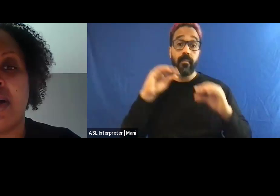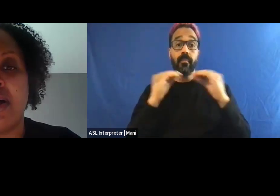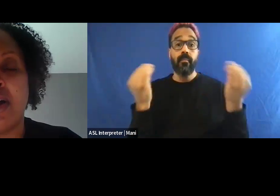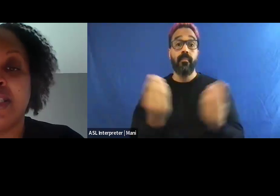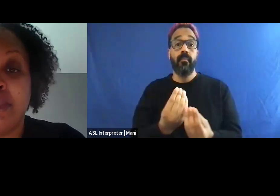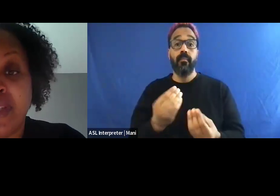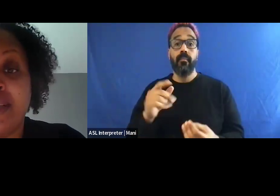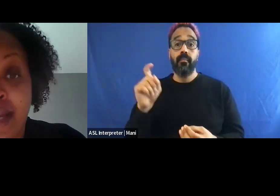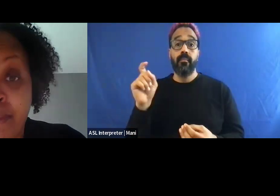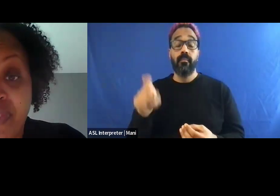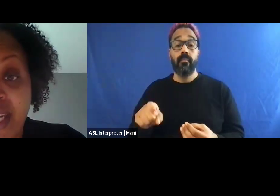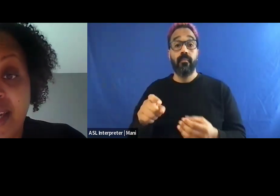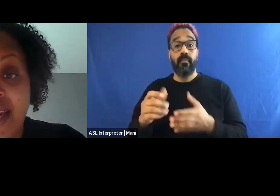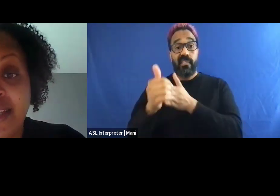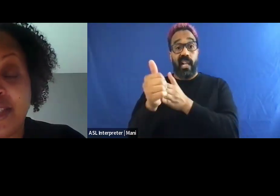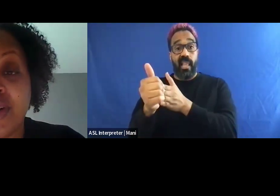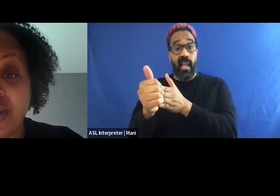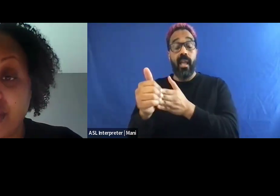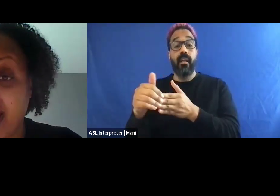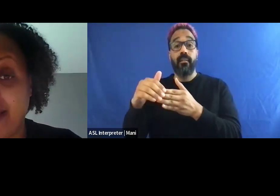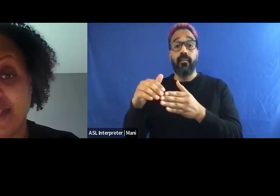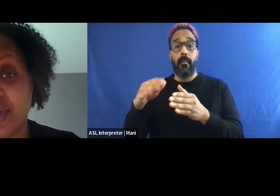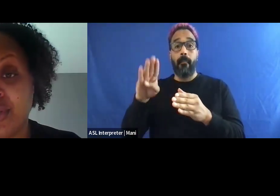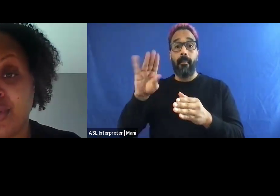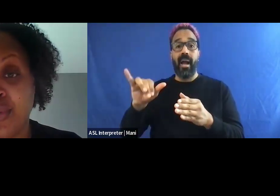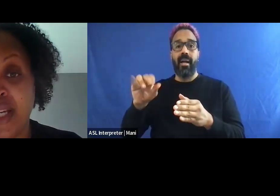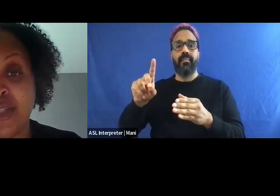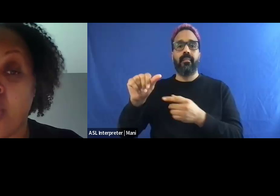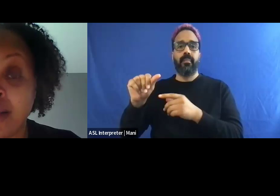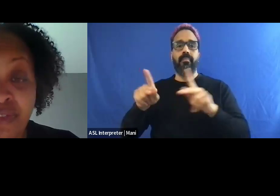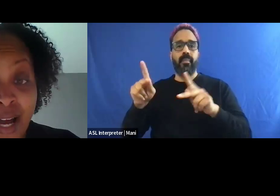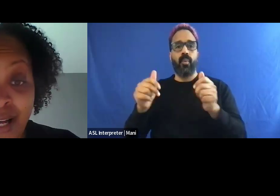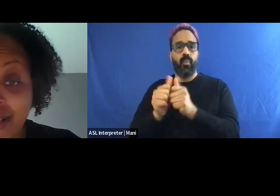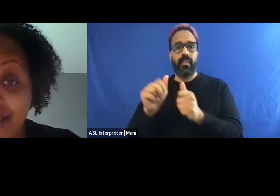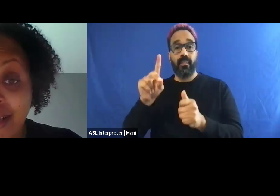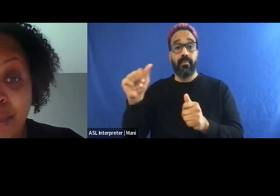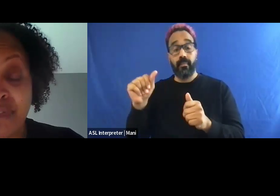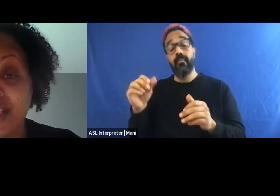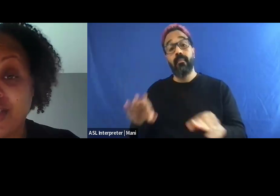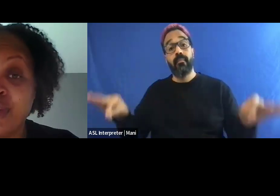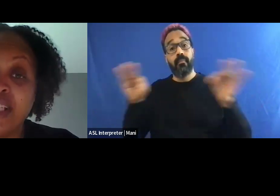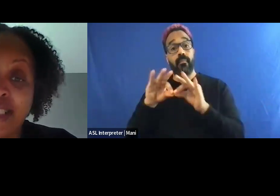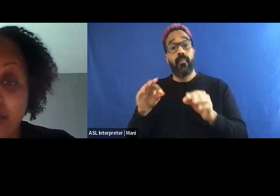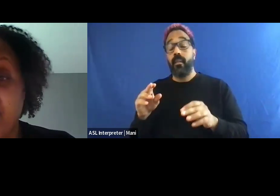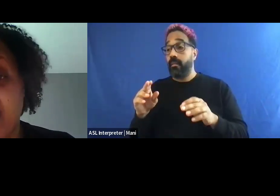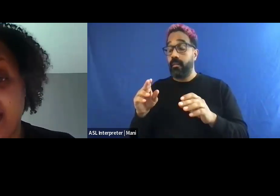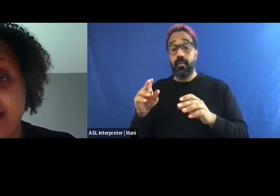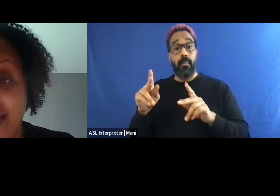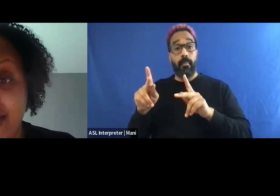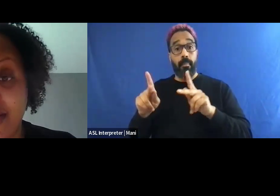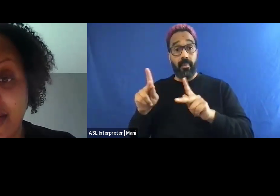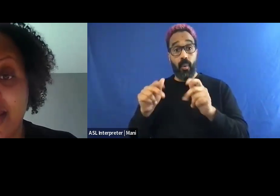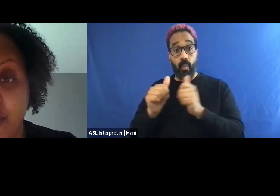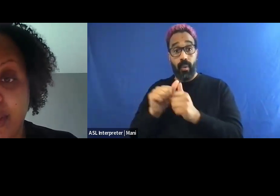organizations are disability led. It's critical to have someone who is qualified, professional with a disability in